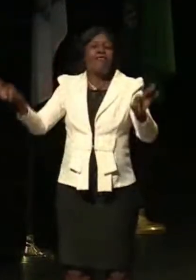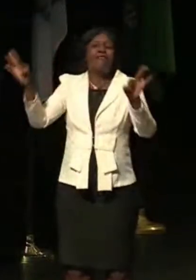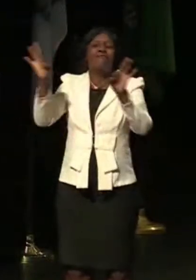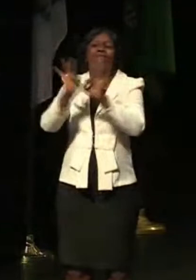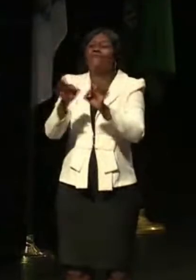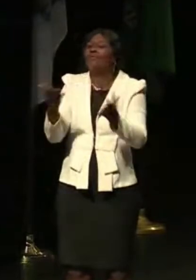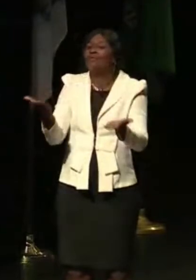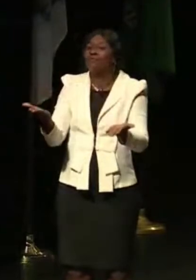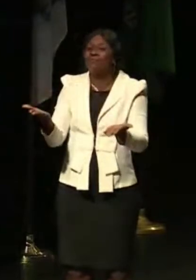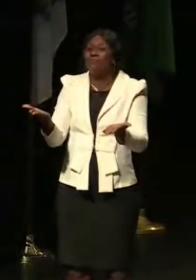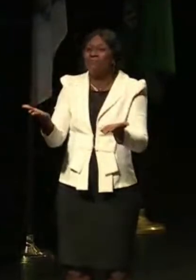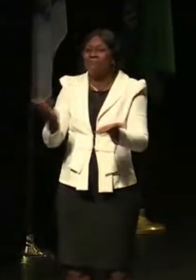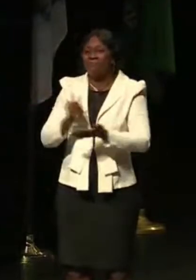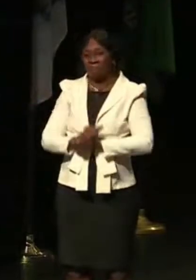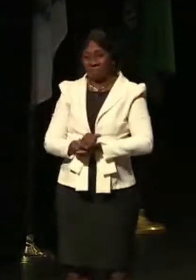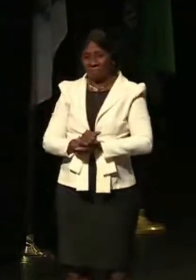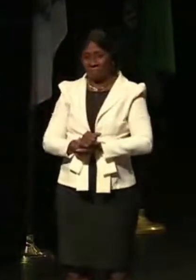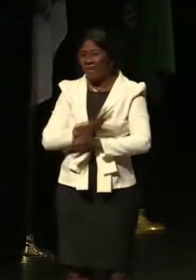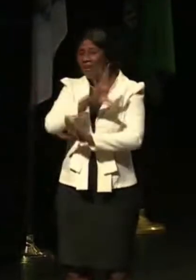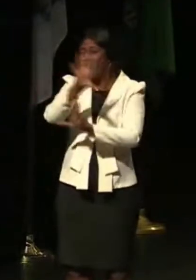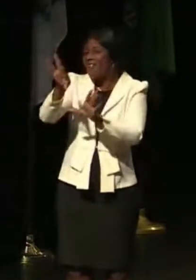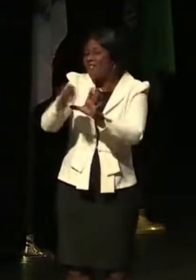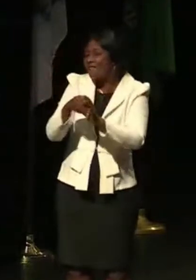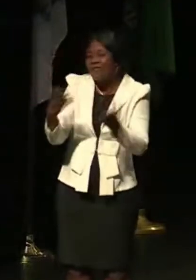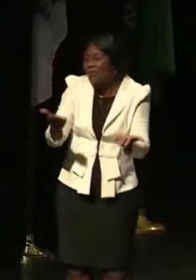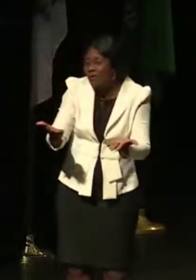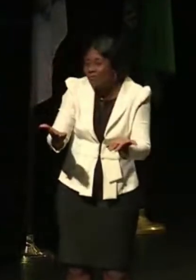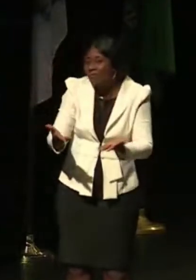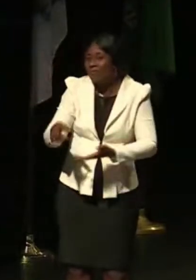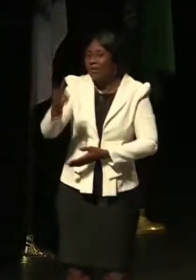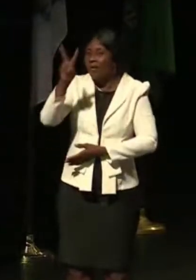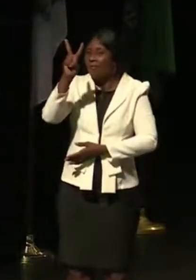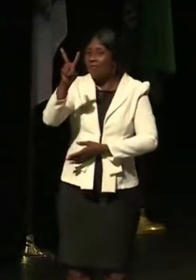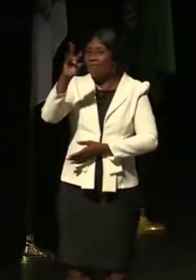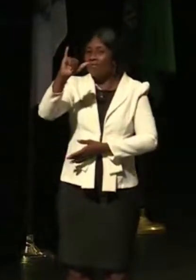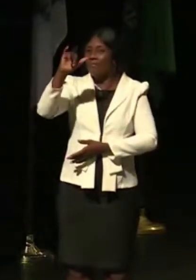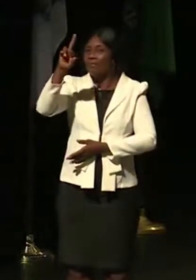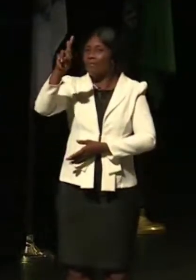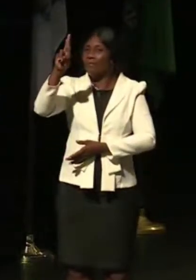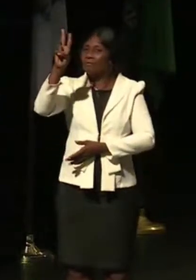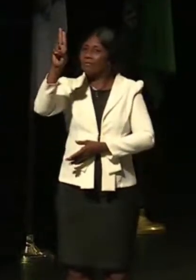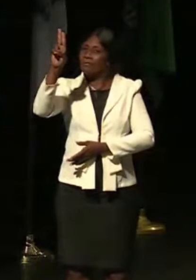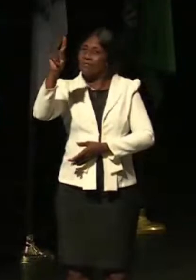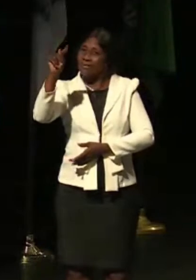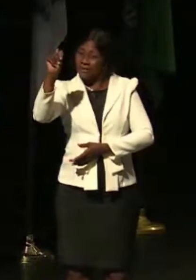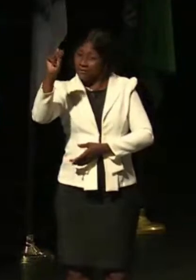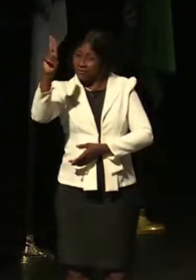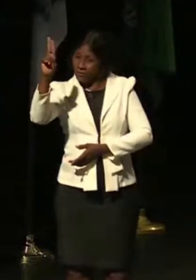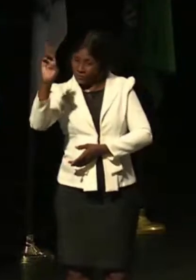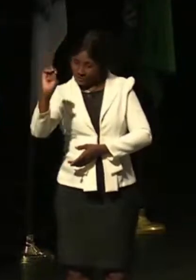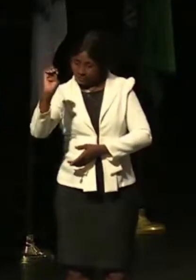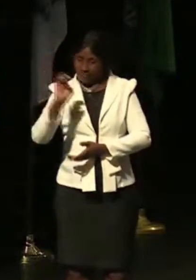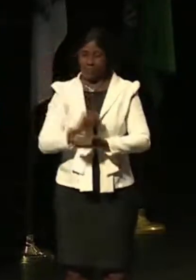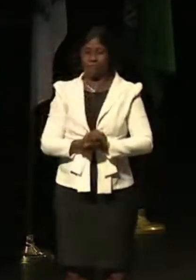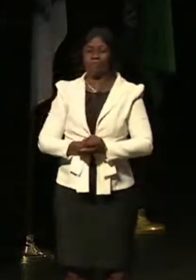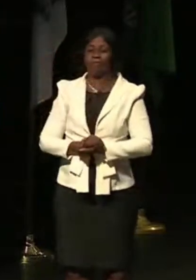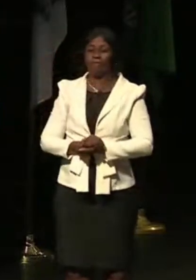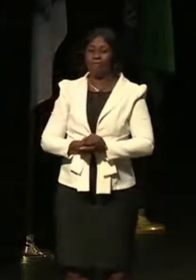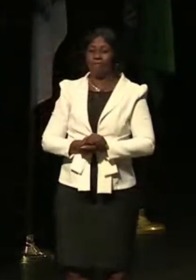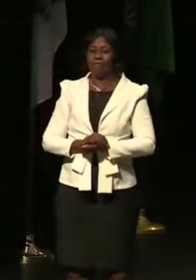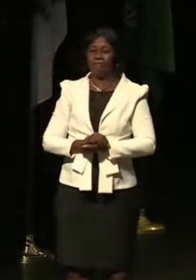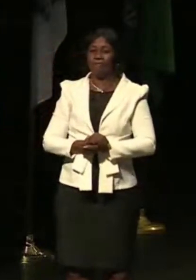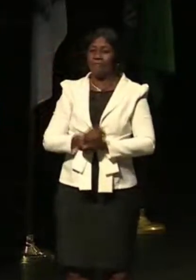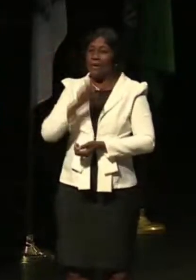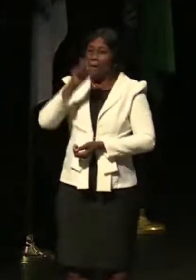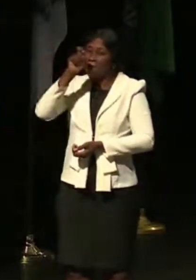knowledge. And virtue is part of this little engine that we must reconstruct if we're going to move from where